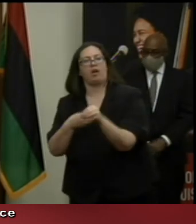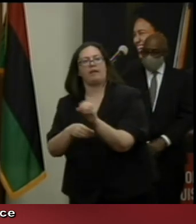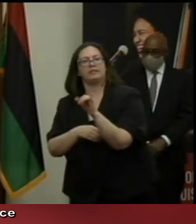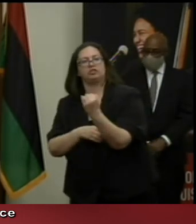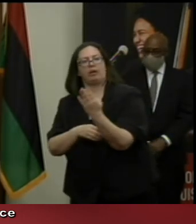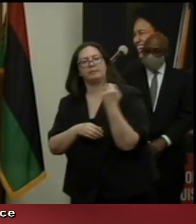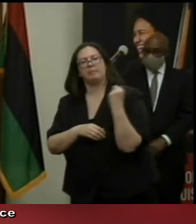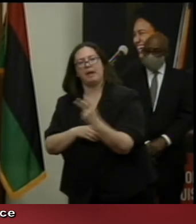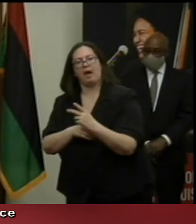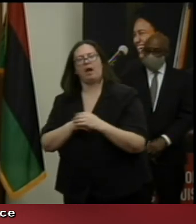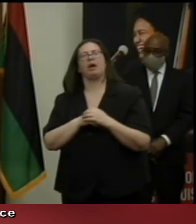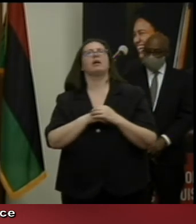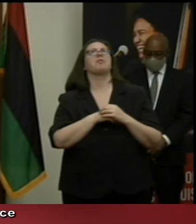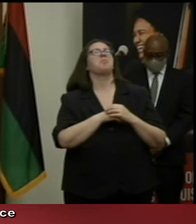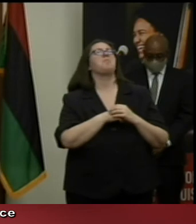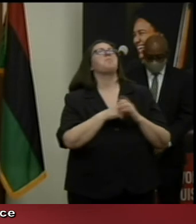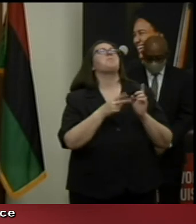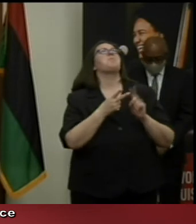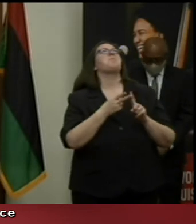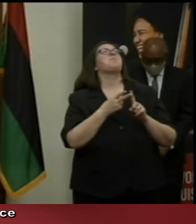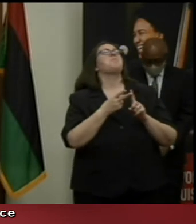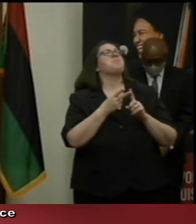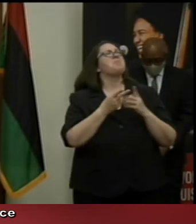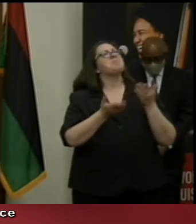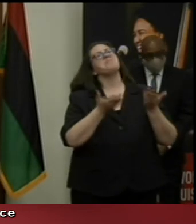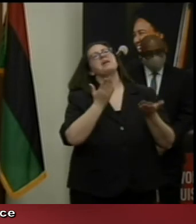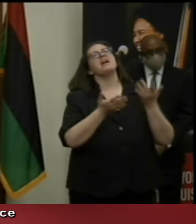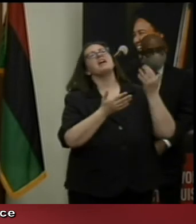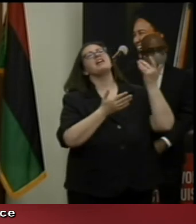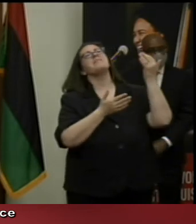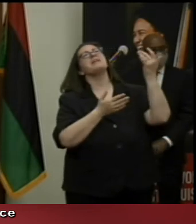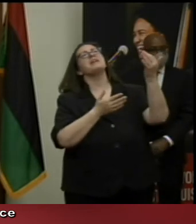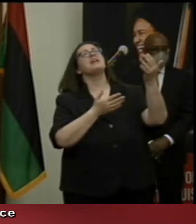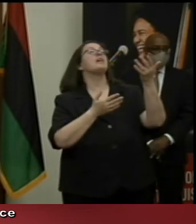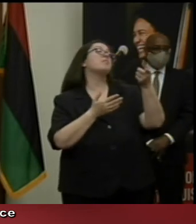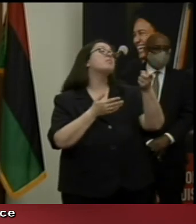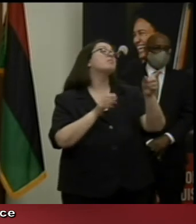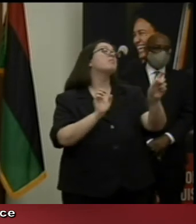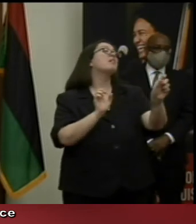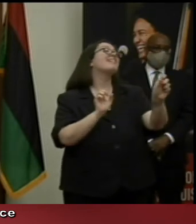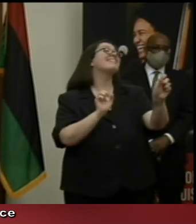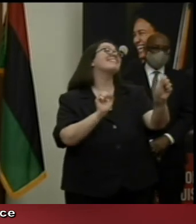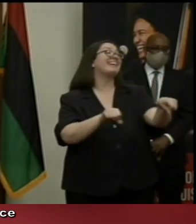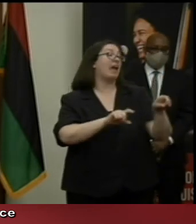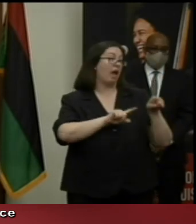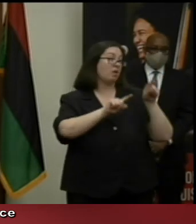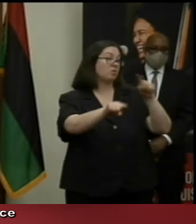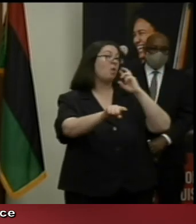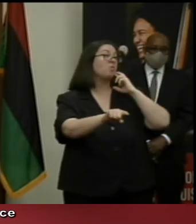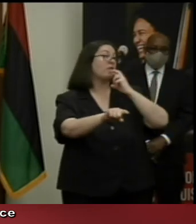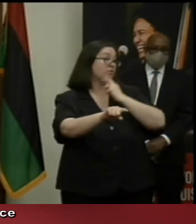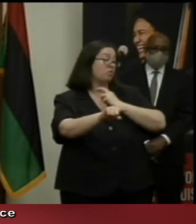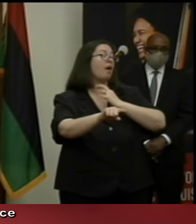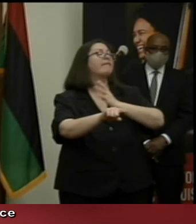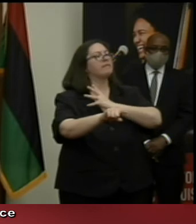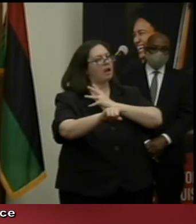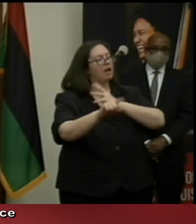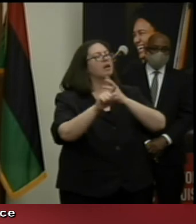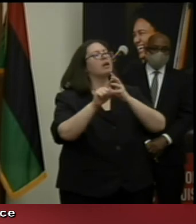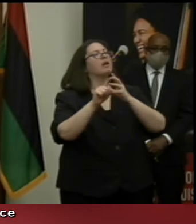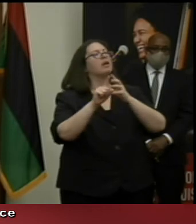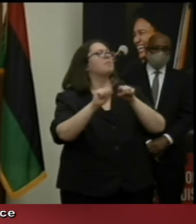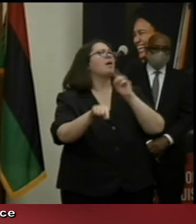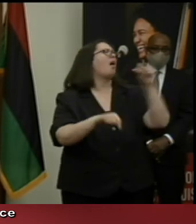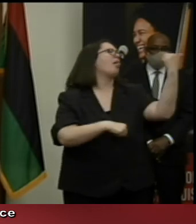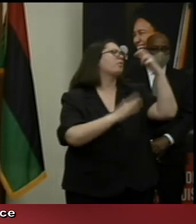And then, maybe at some point you're able to go to a restaurant, but perhaps there's some more